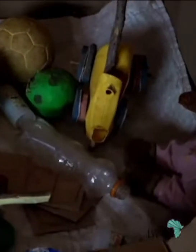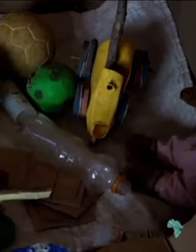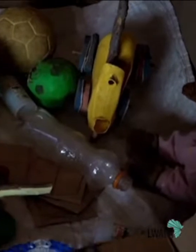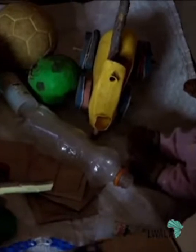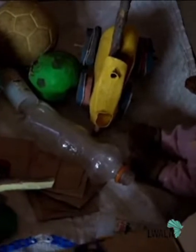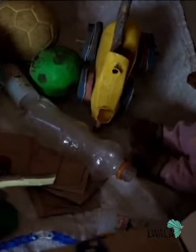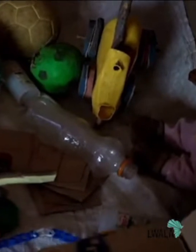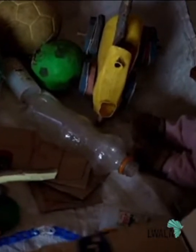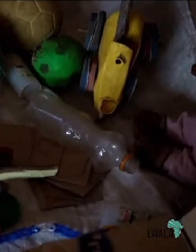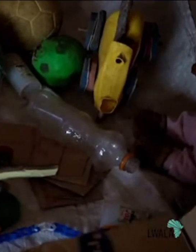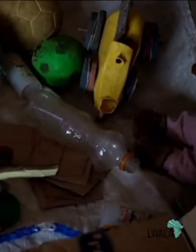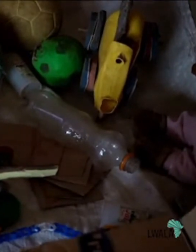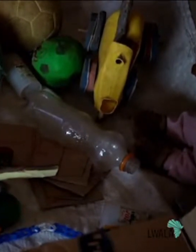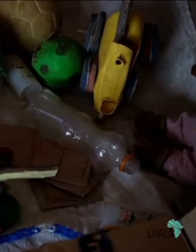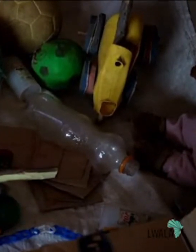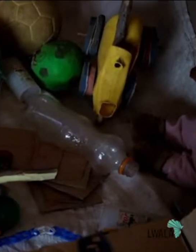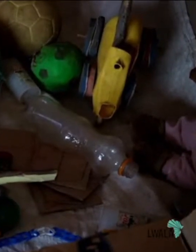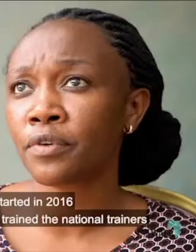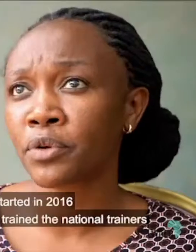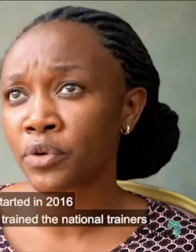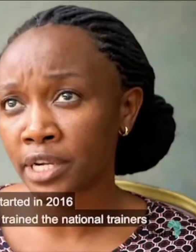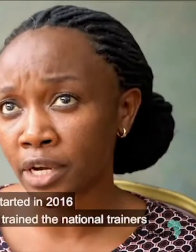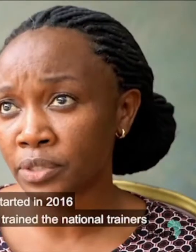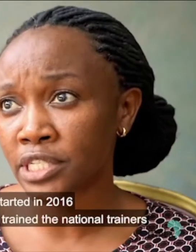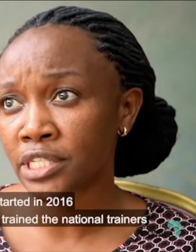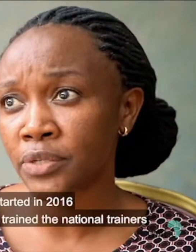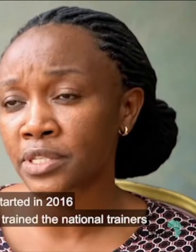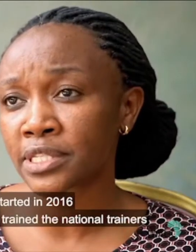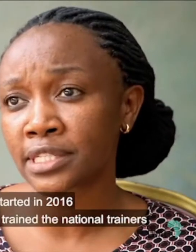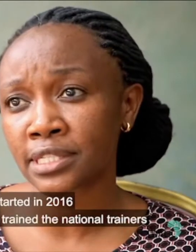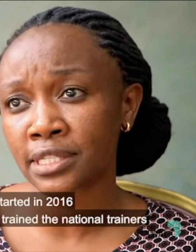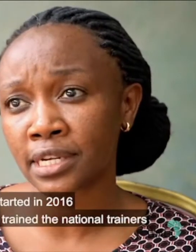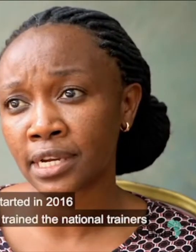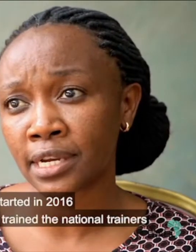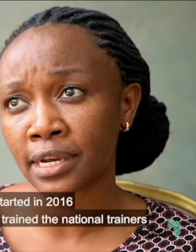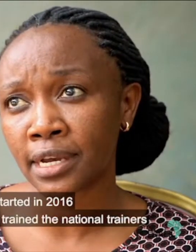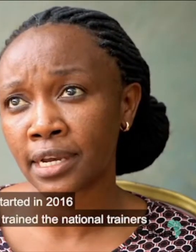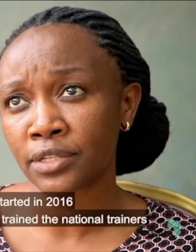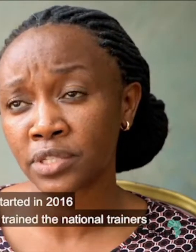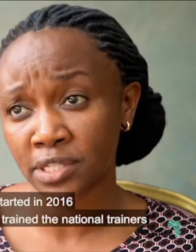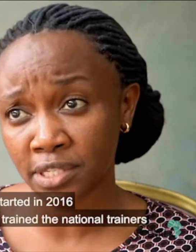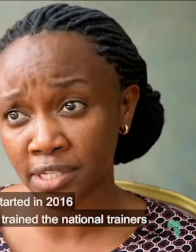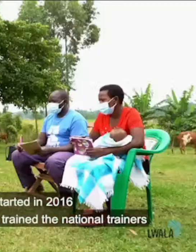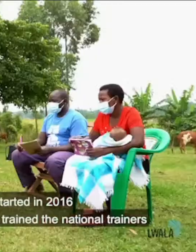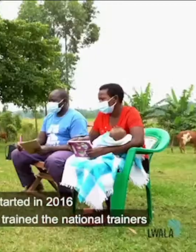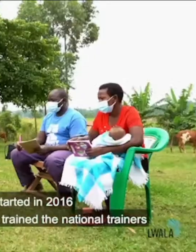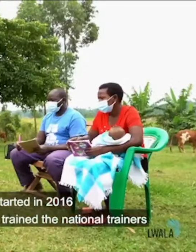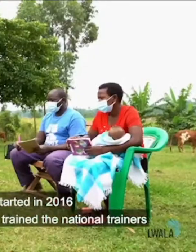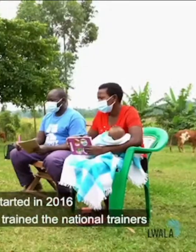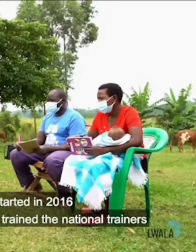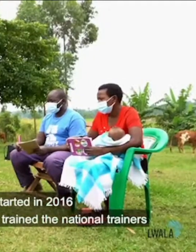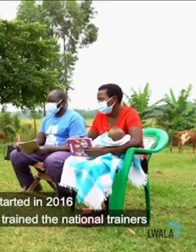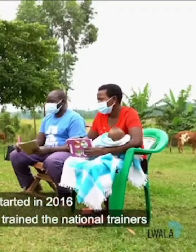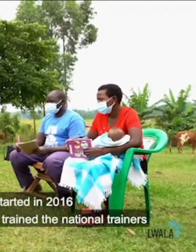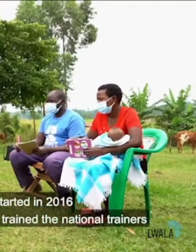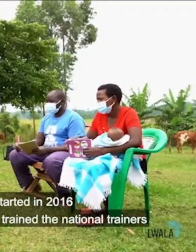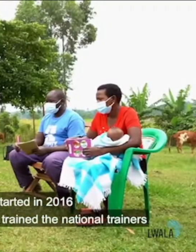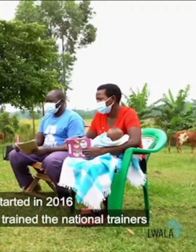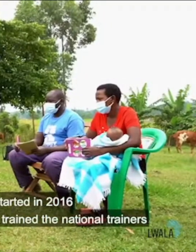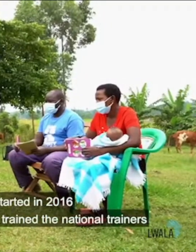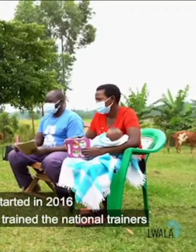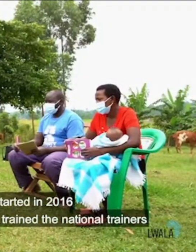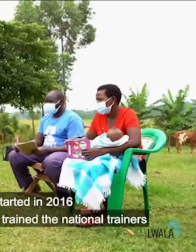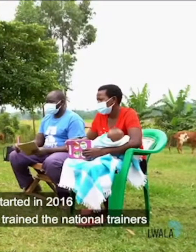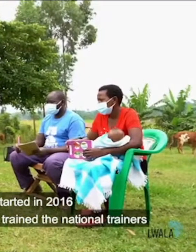on play and communication for caregivers. For Migori County, we started 2016. That is when the national